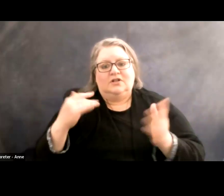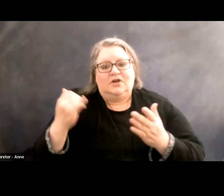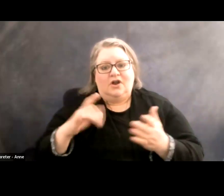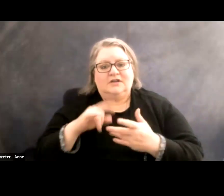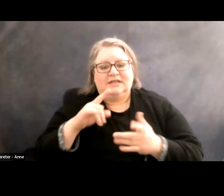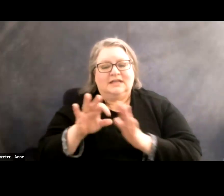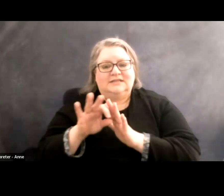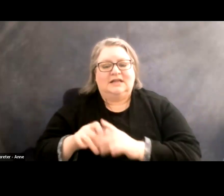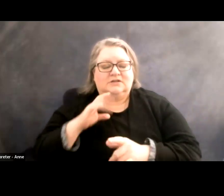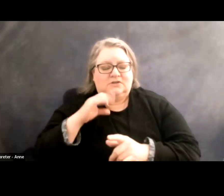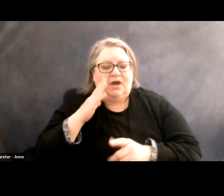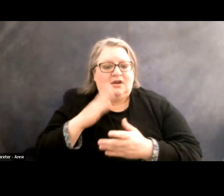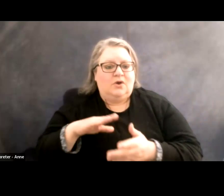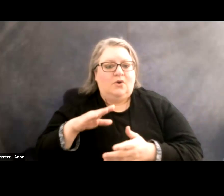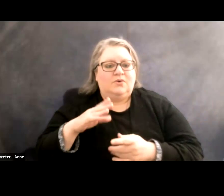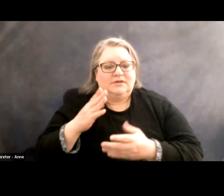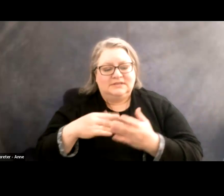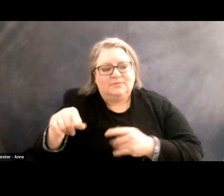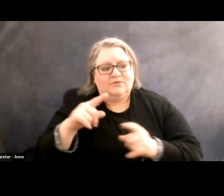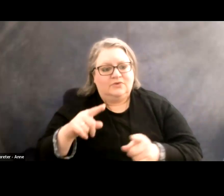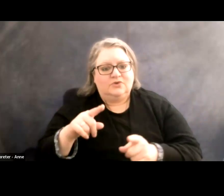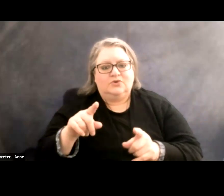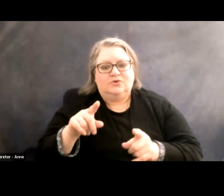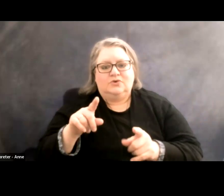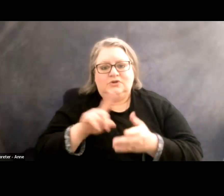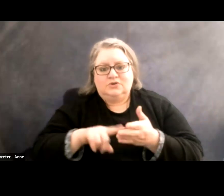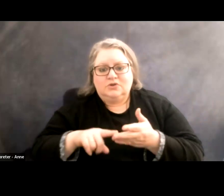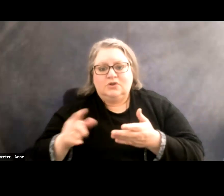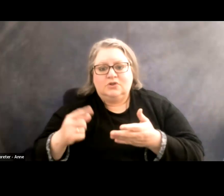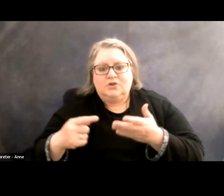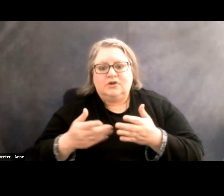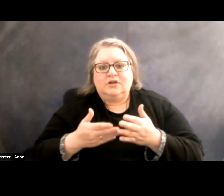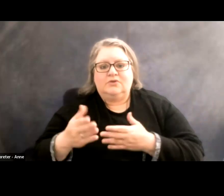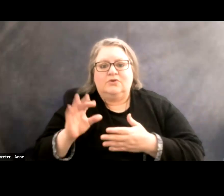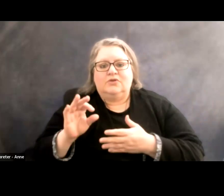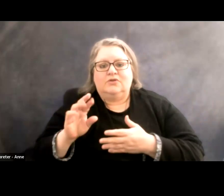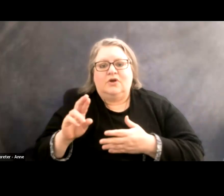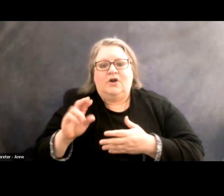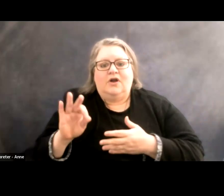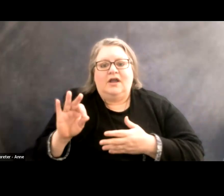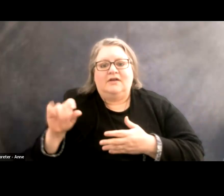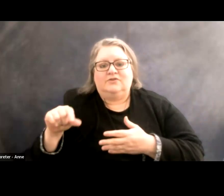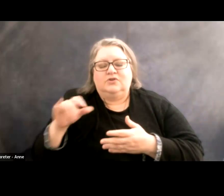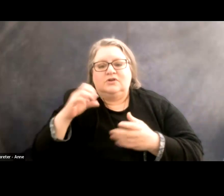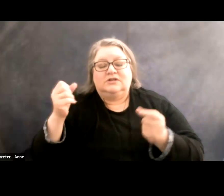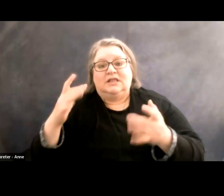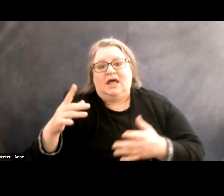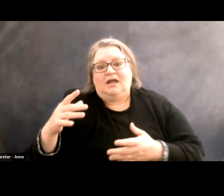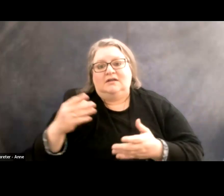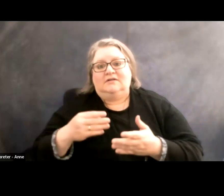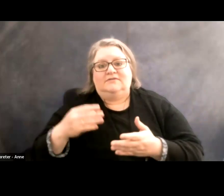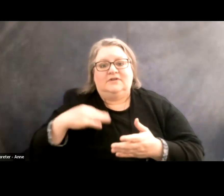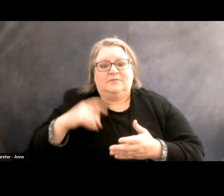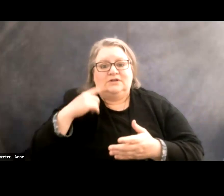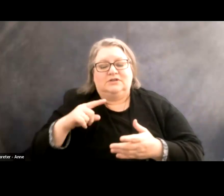get selected. So I know some of you, as you were looking through the RFQs, there's a lot of commissions for